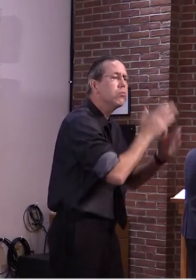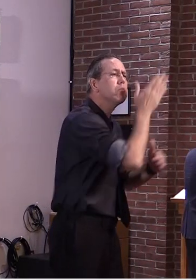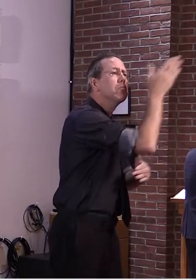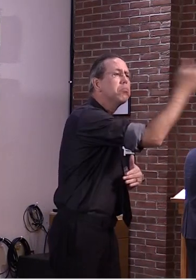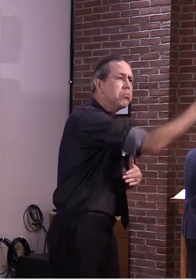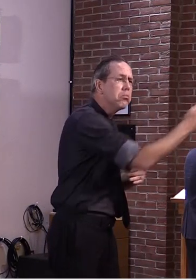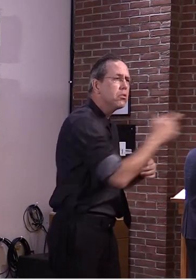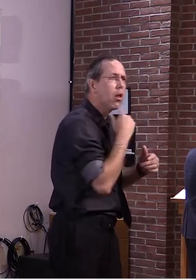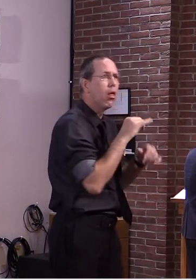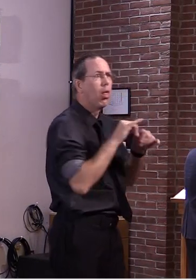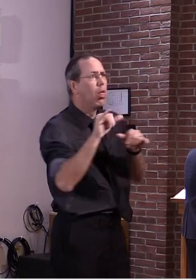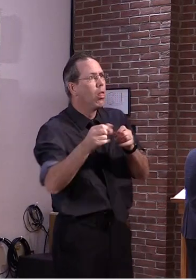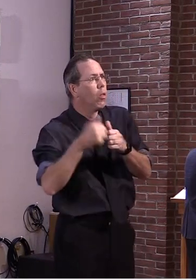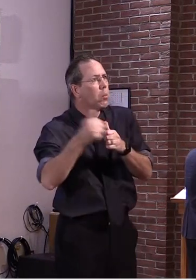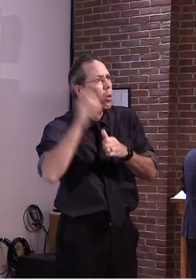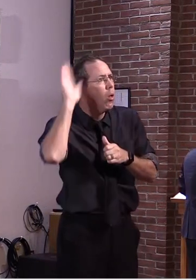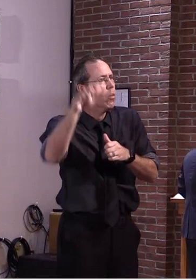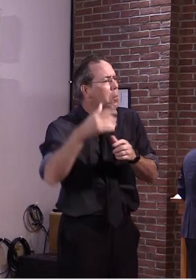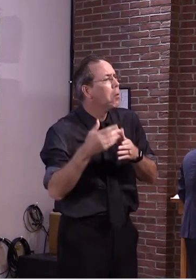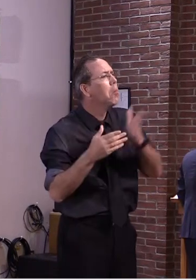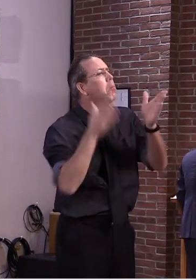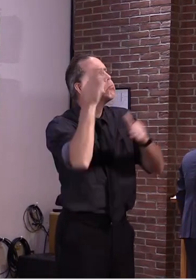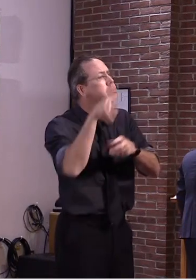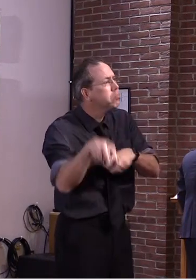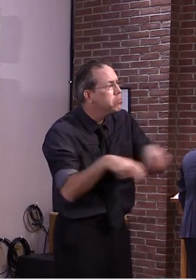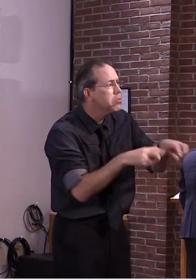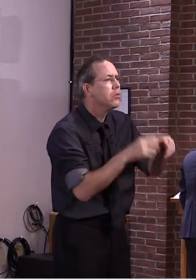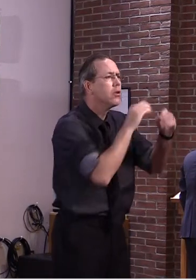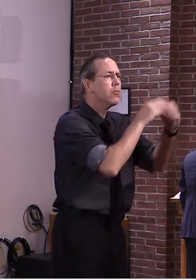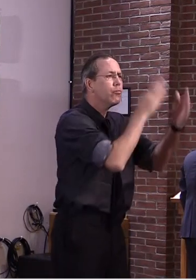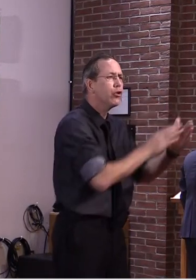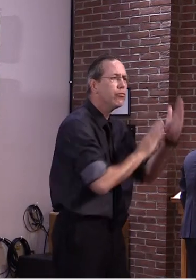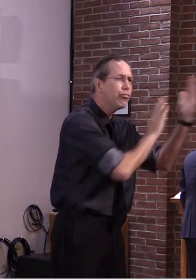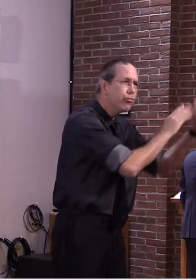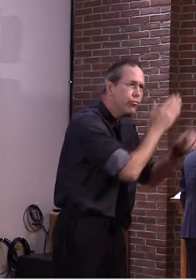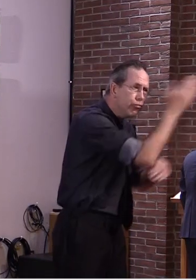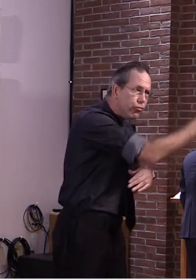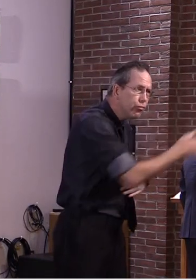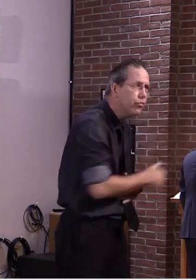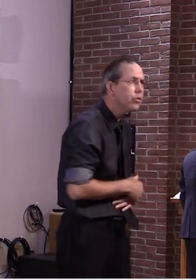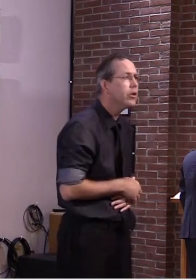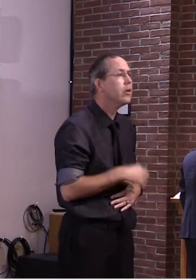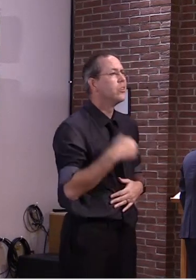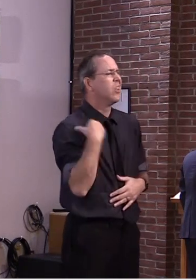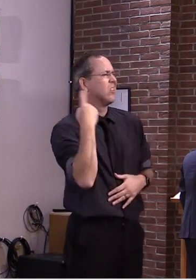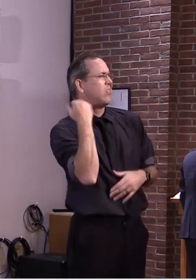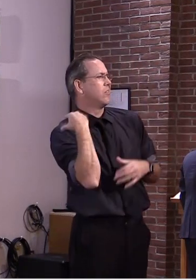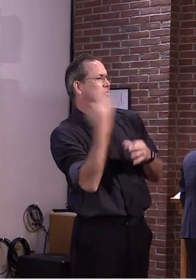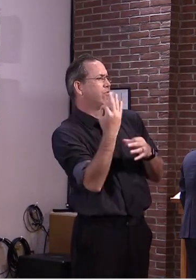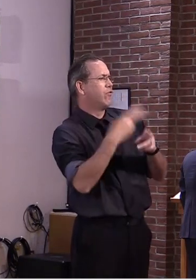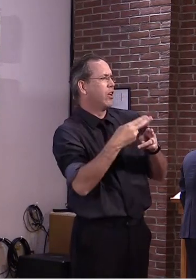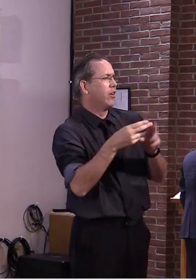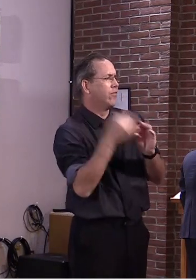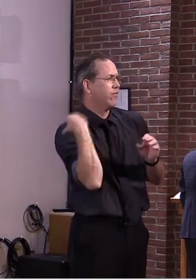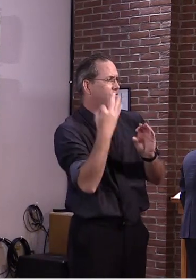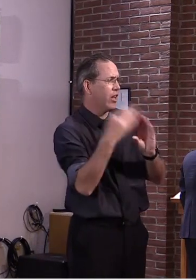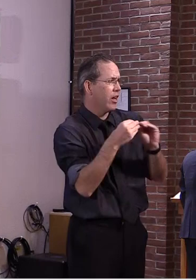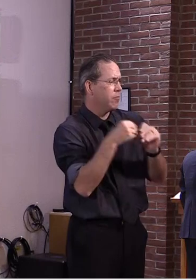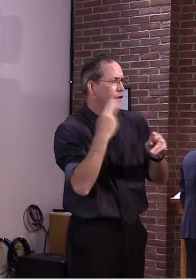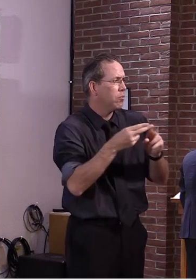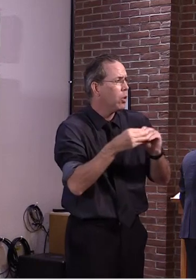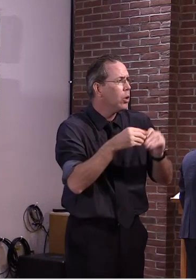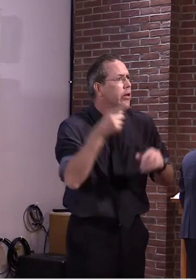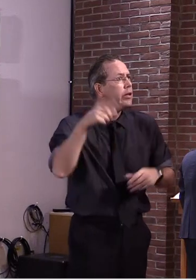I said on Friday, I want all parents, school administrators, teachers, and support staff, and